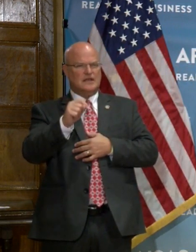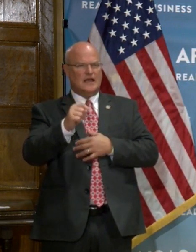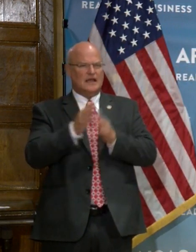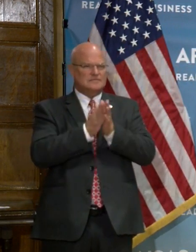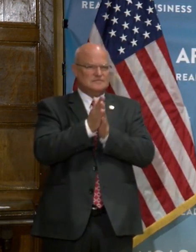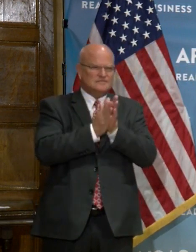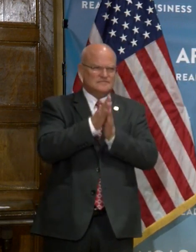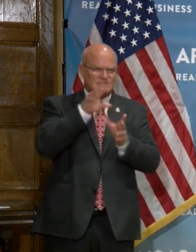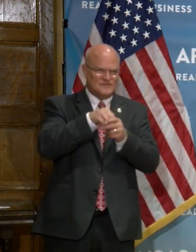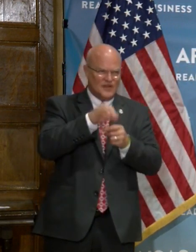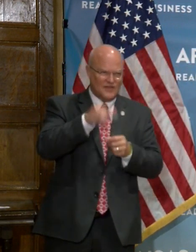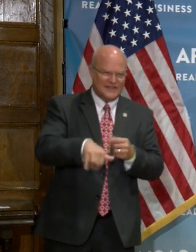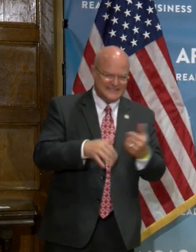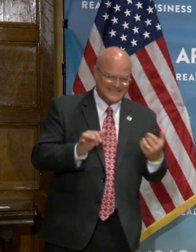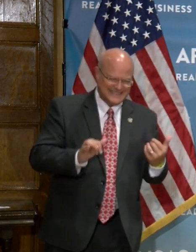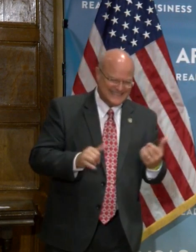are.